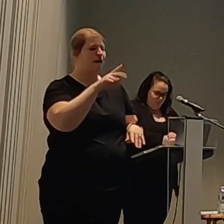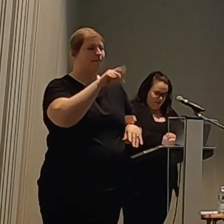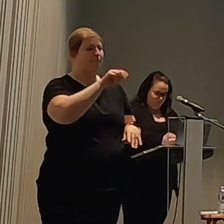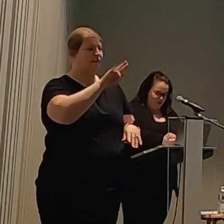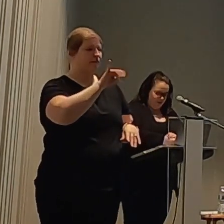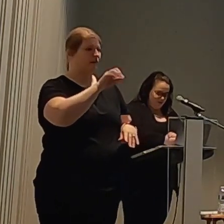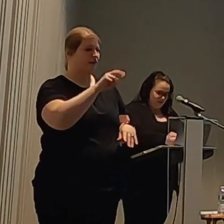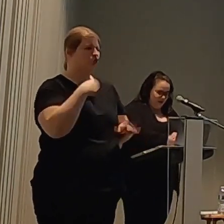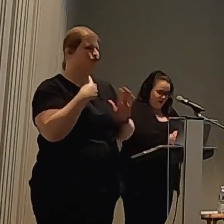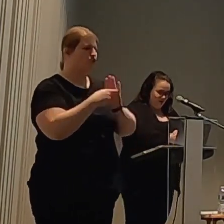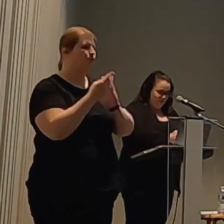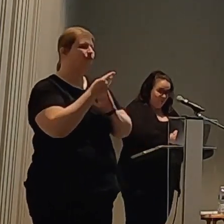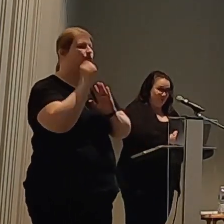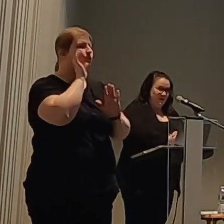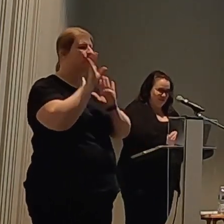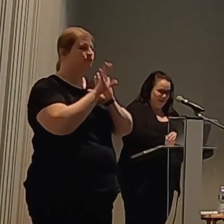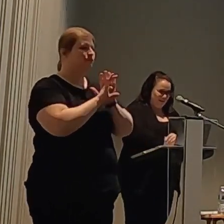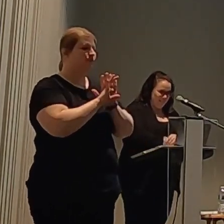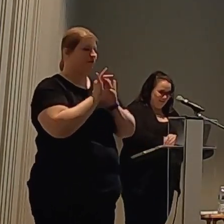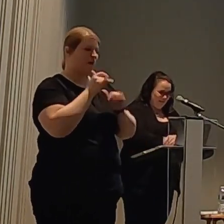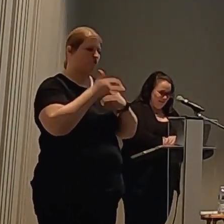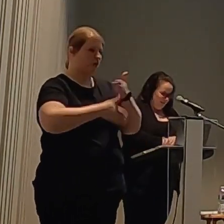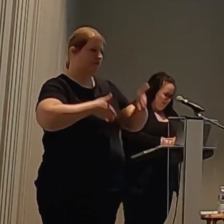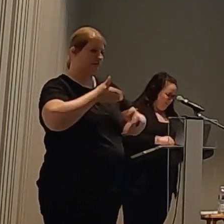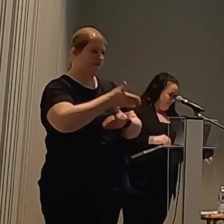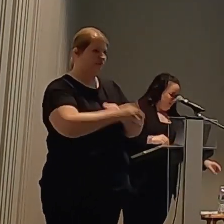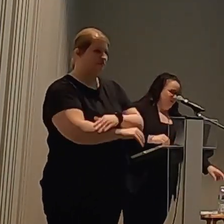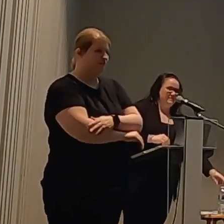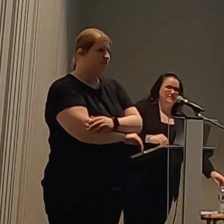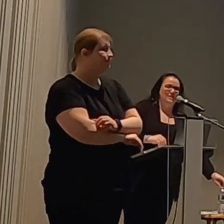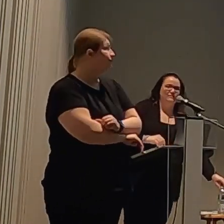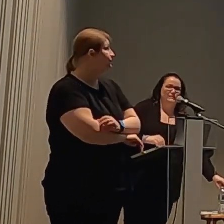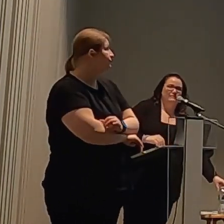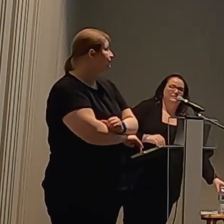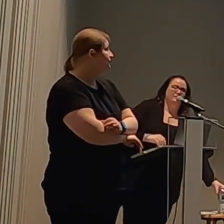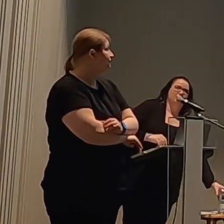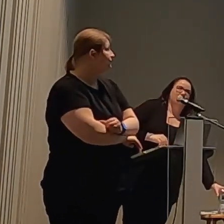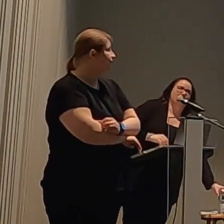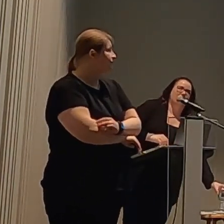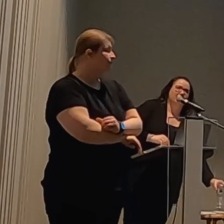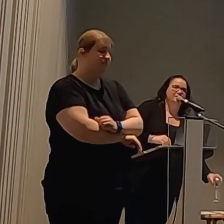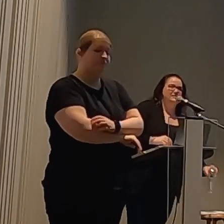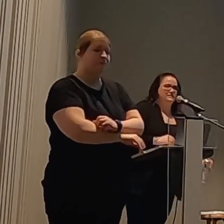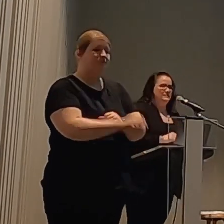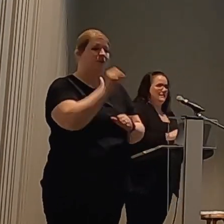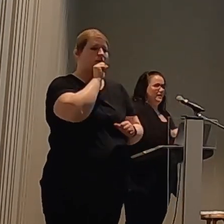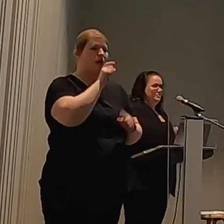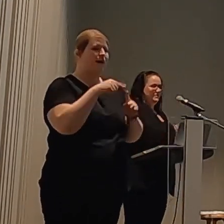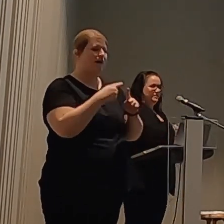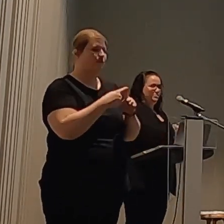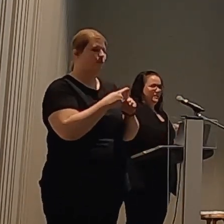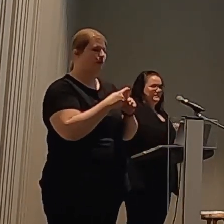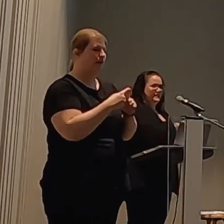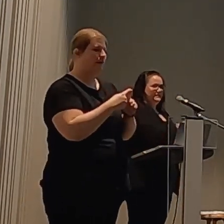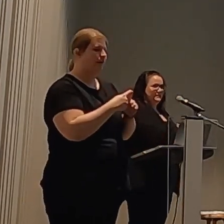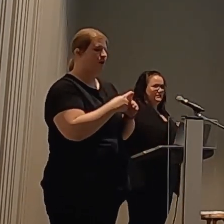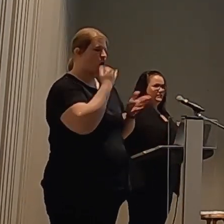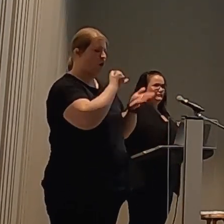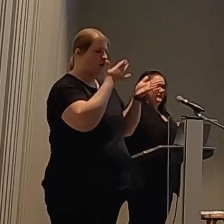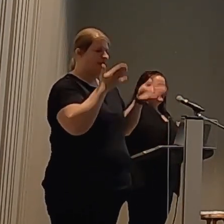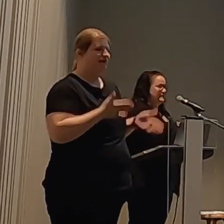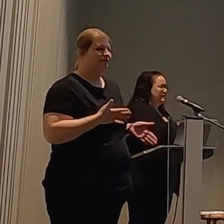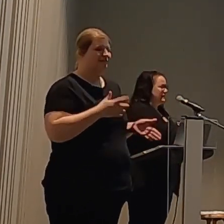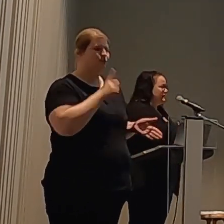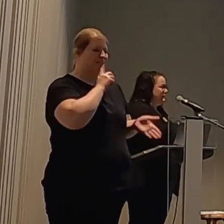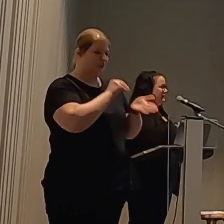you a couple images of the process. I always love when artists document their process. It's